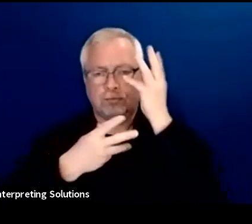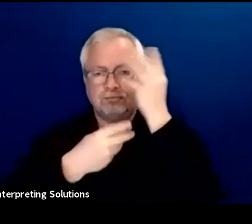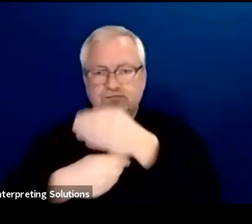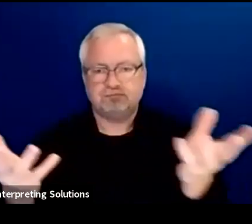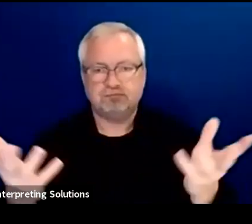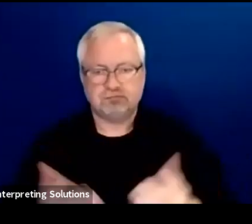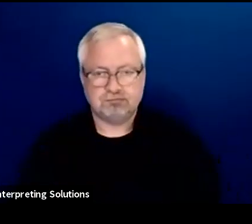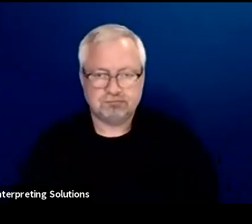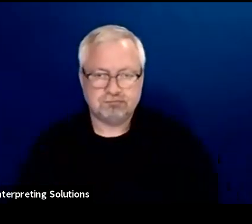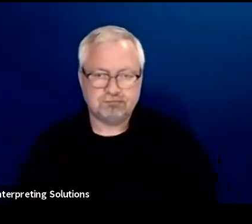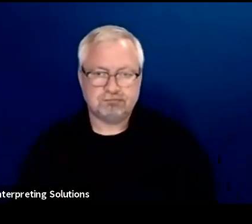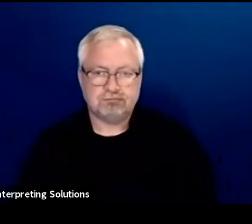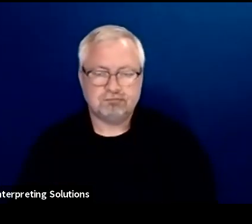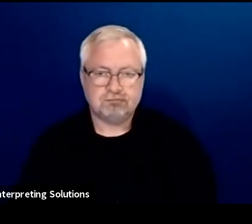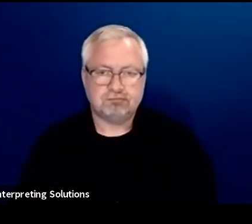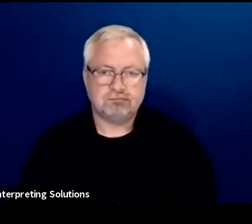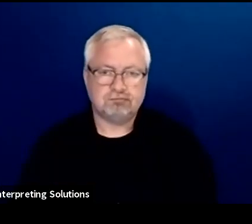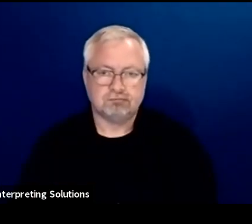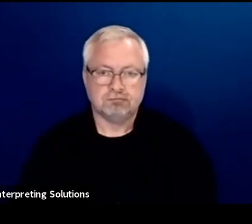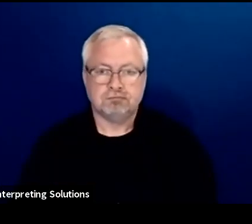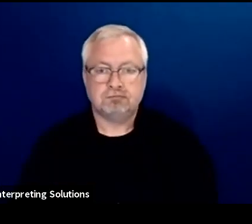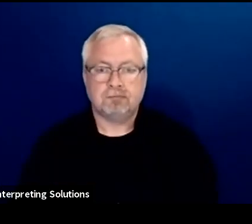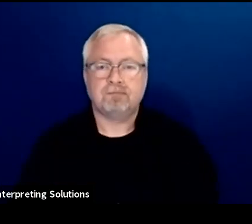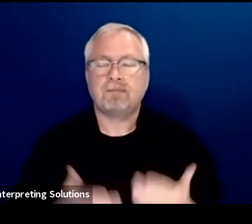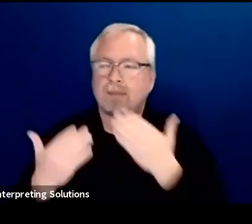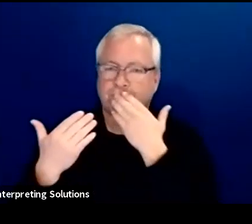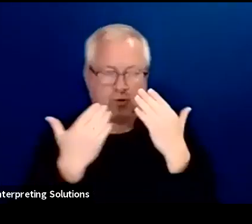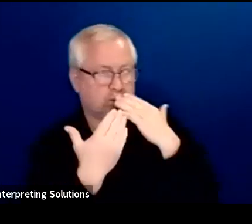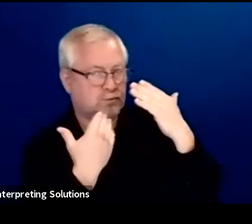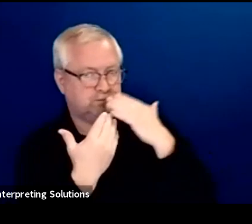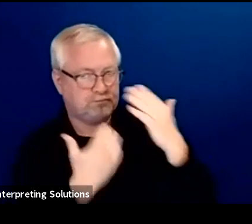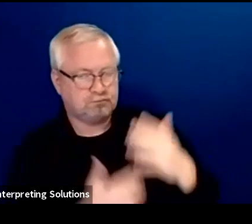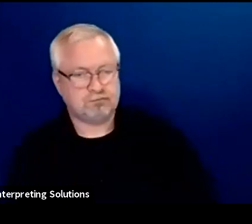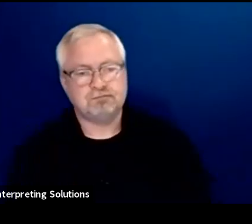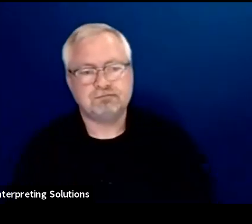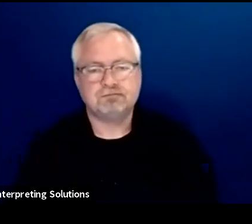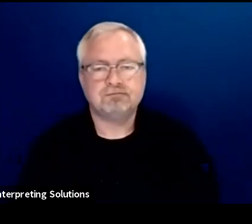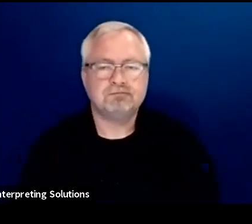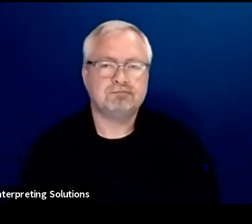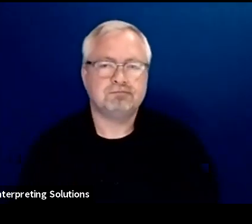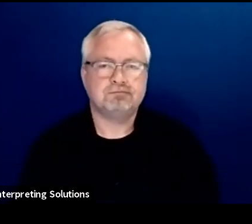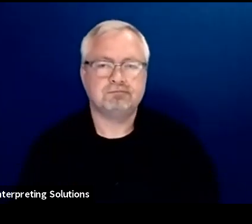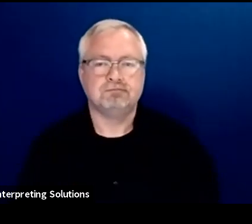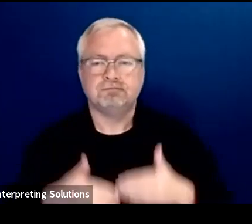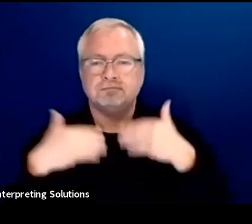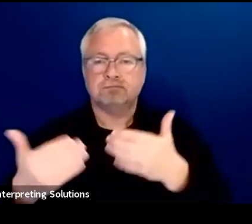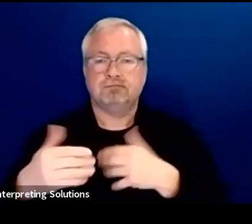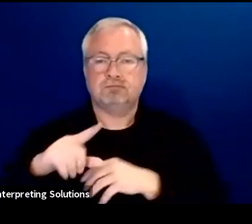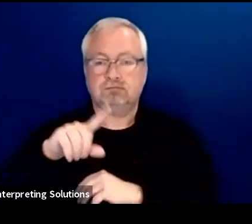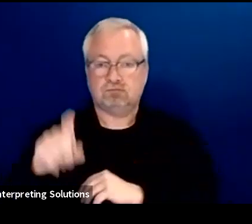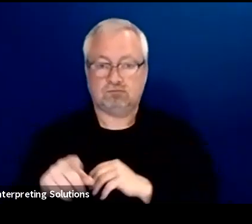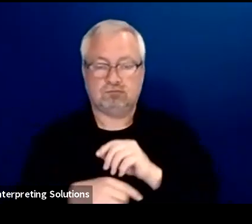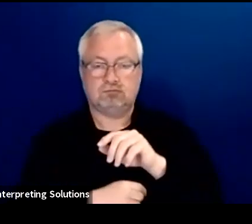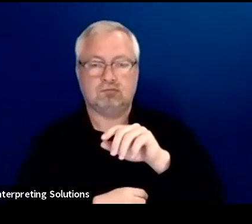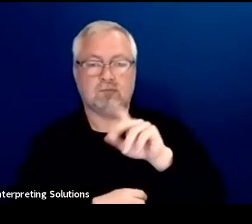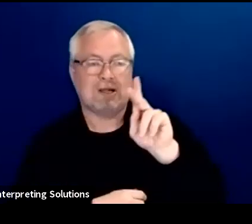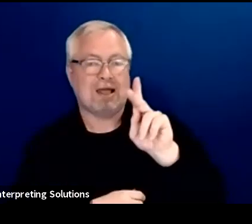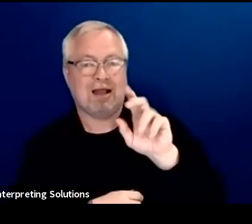Next question comes from Tom Hauser of KFTP TV. Your line is now open. Thank you, Governor and